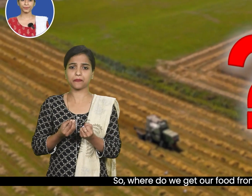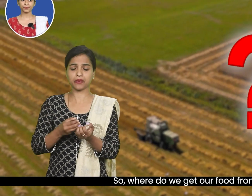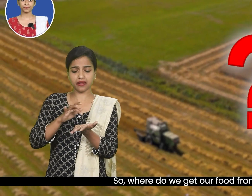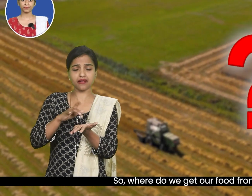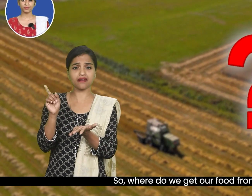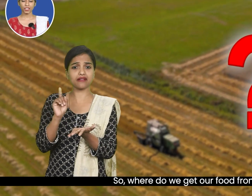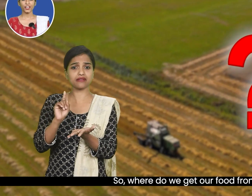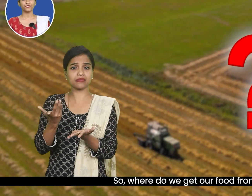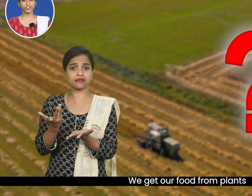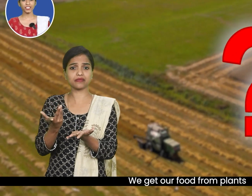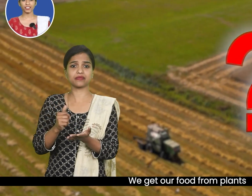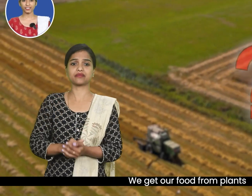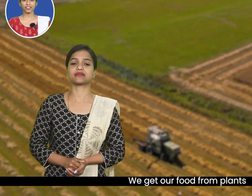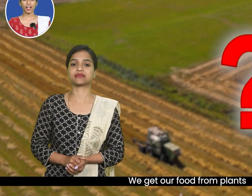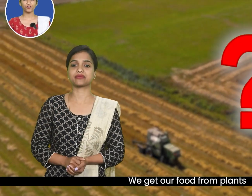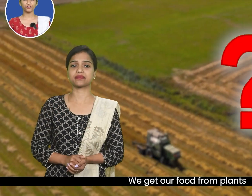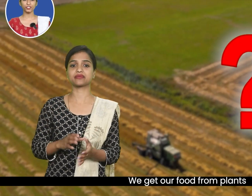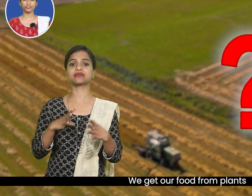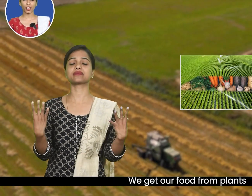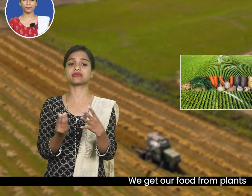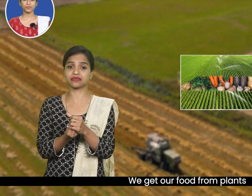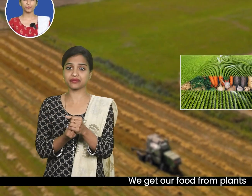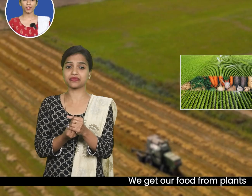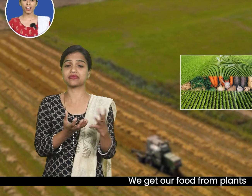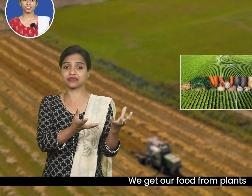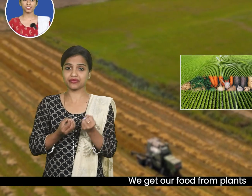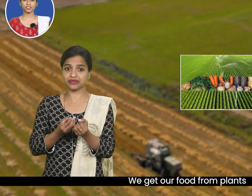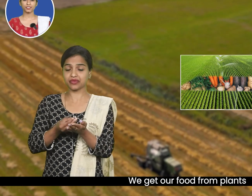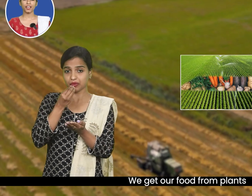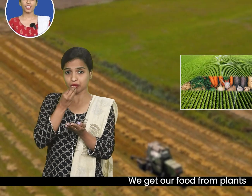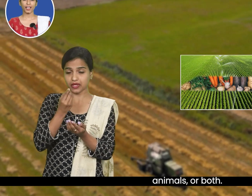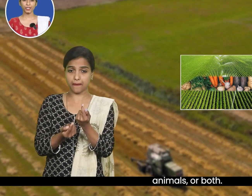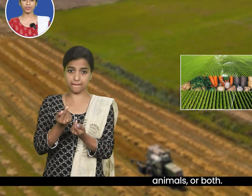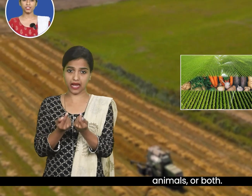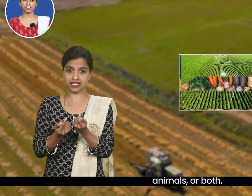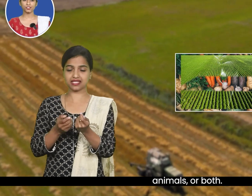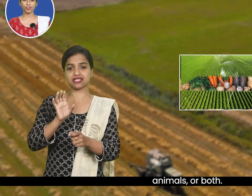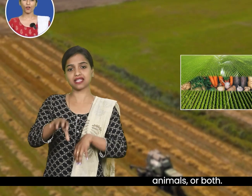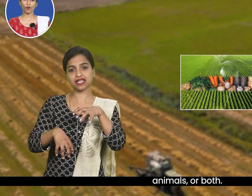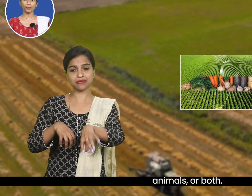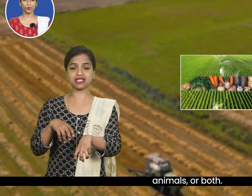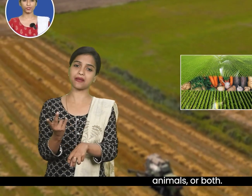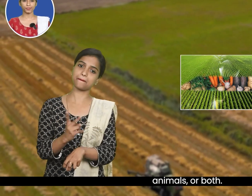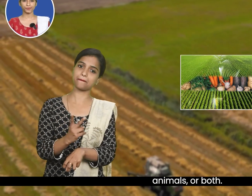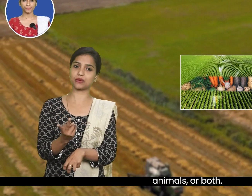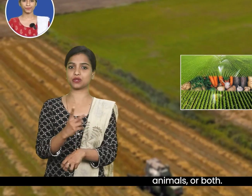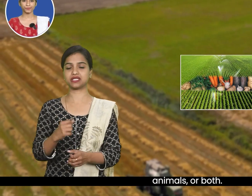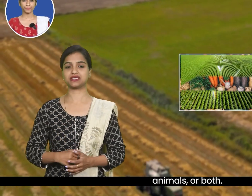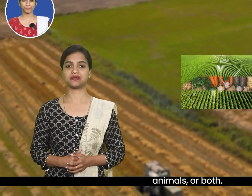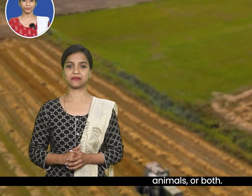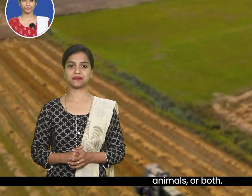from? We get our food from plants, animals, or both.